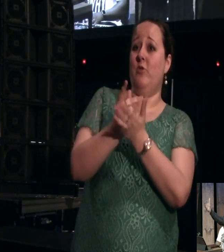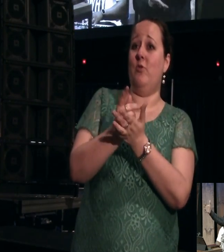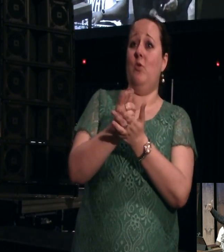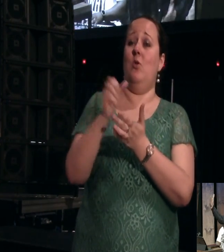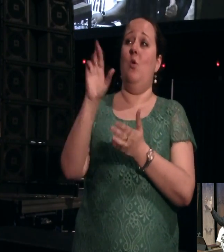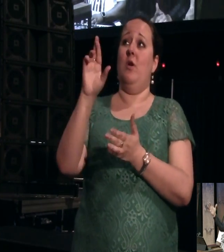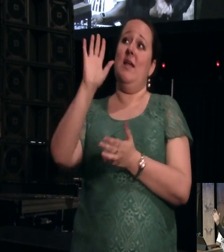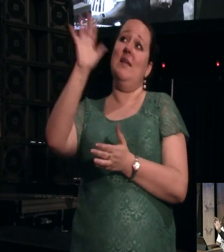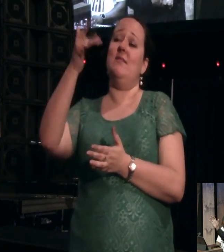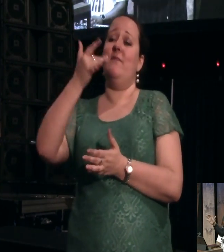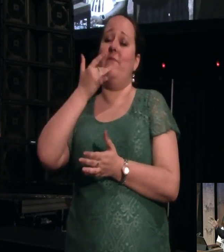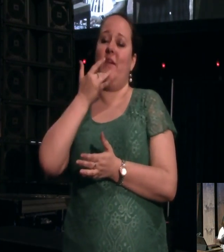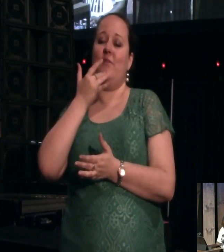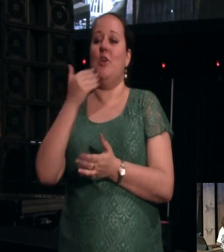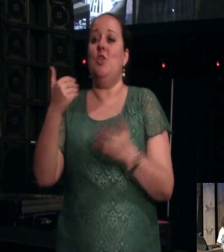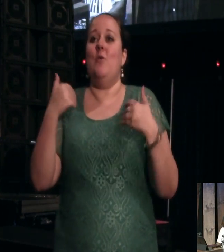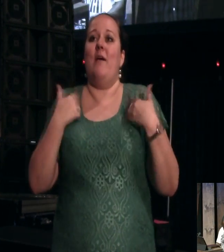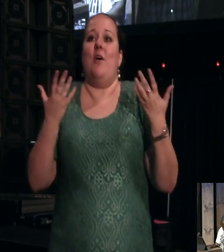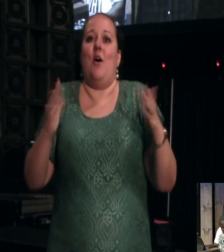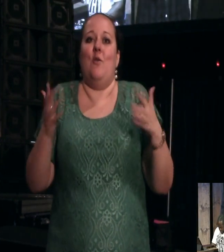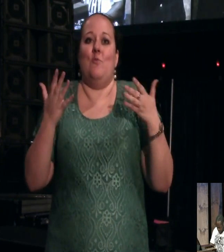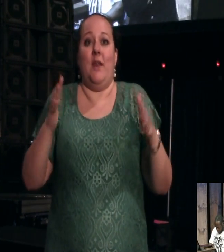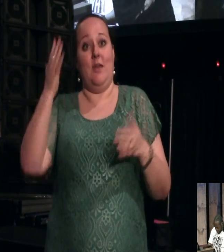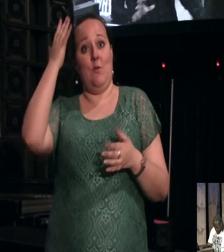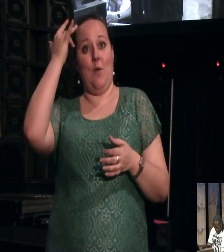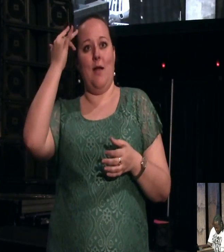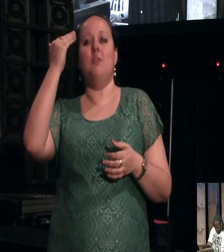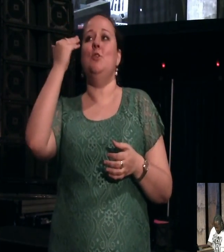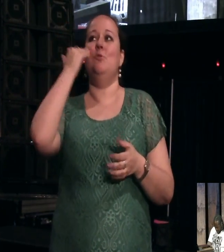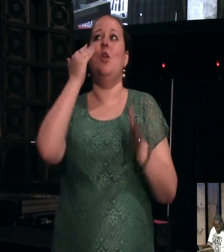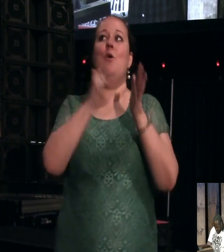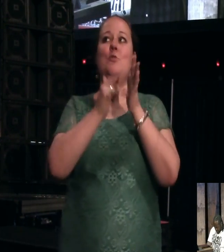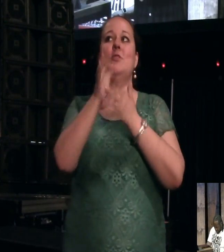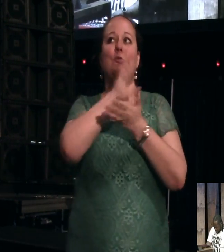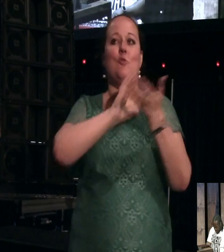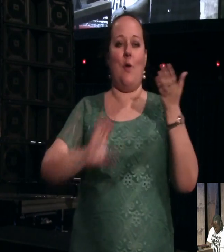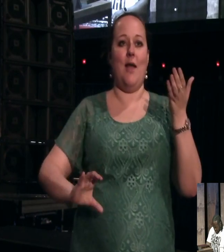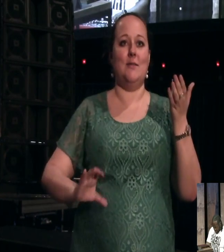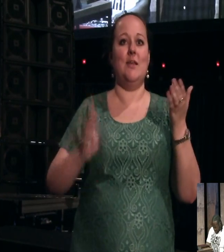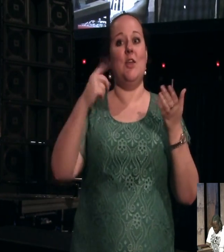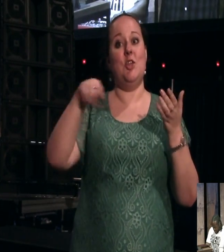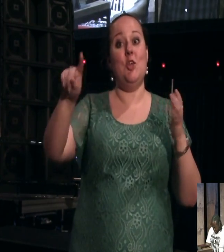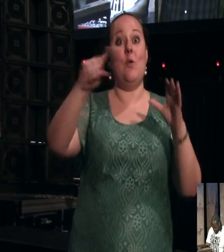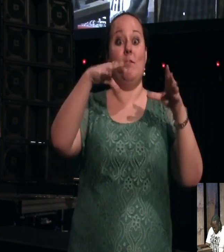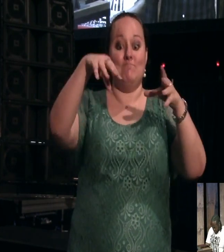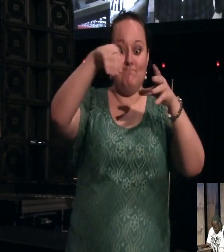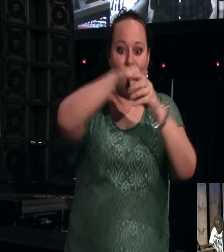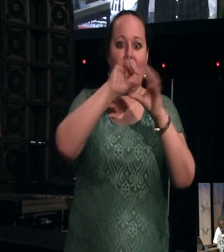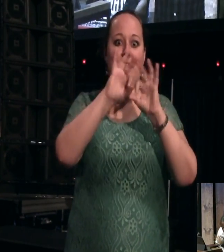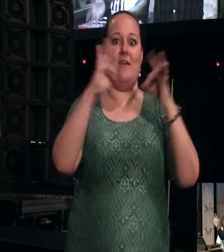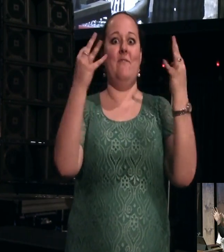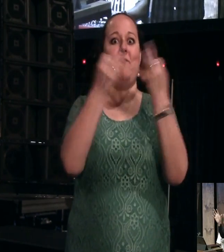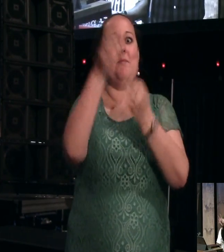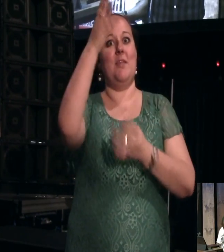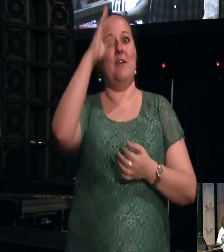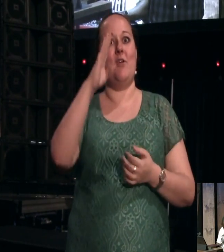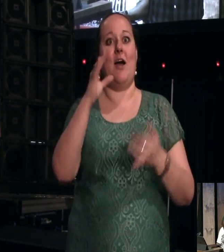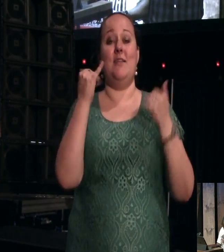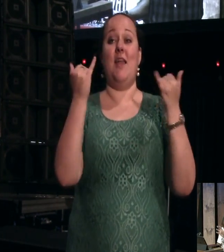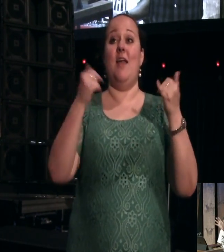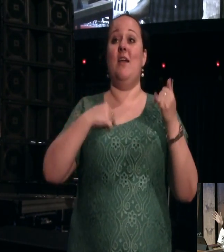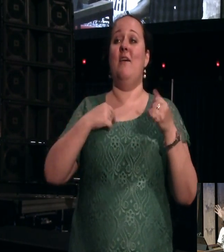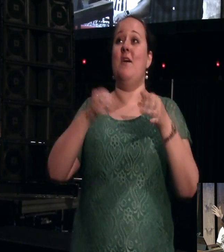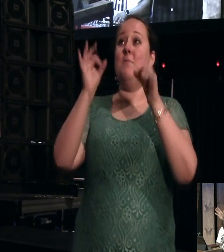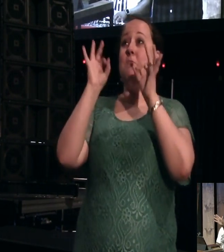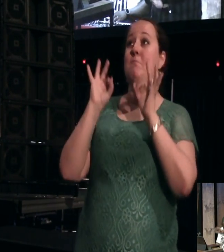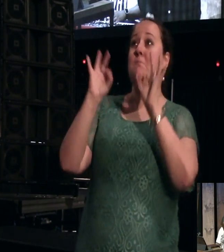his approval or favor. You already have it because you know Jesus Christ. Christ has brought you into the family of